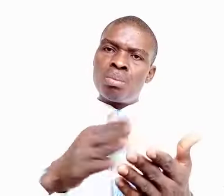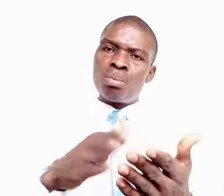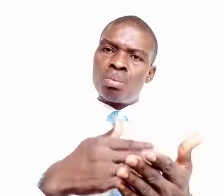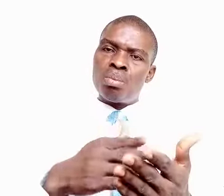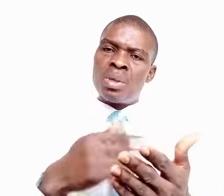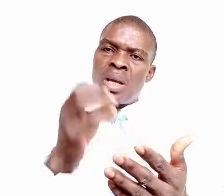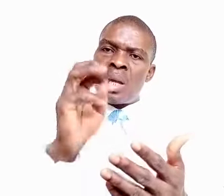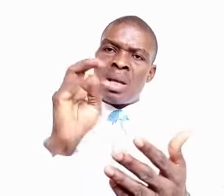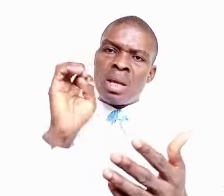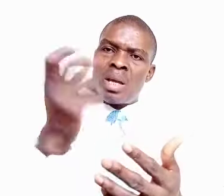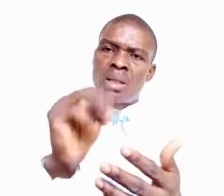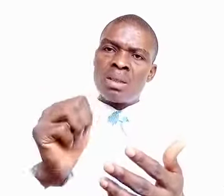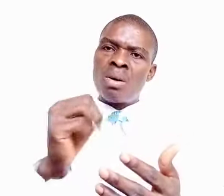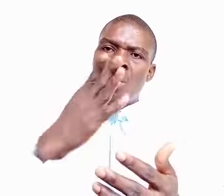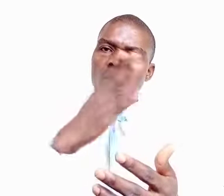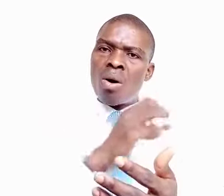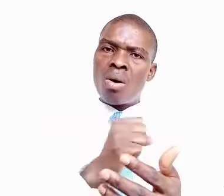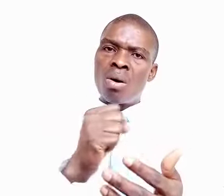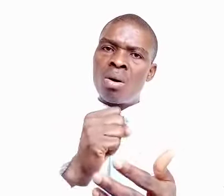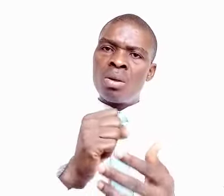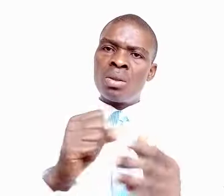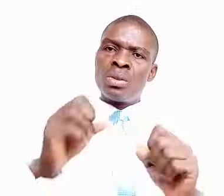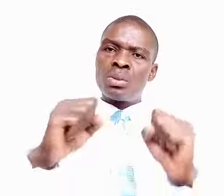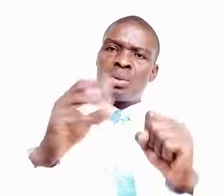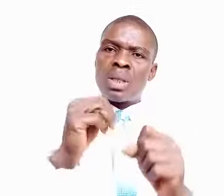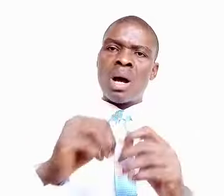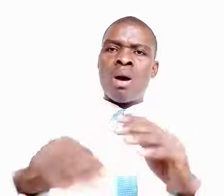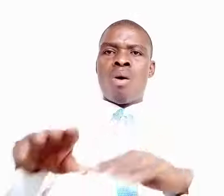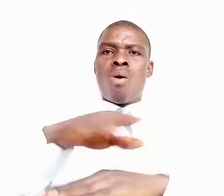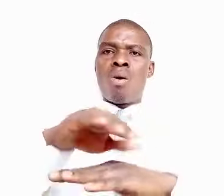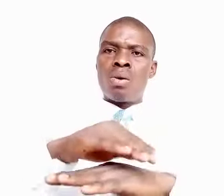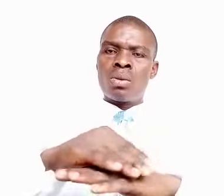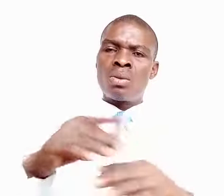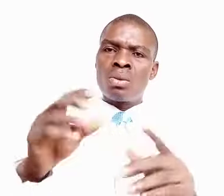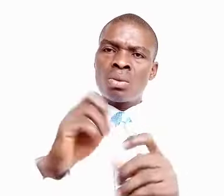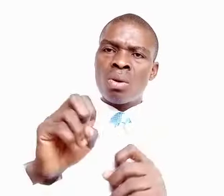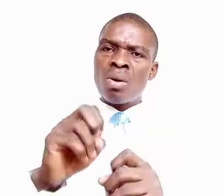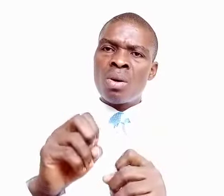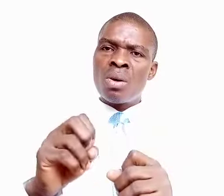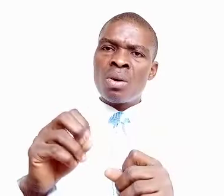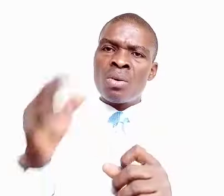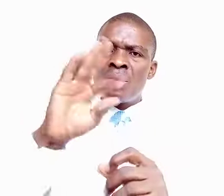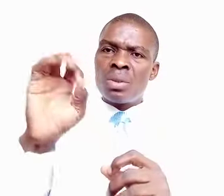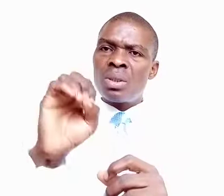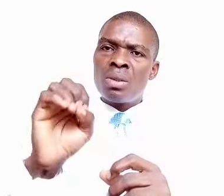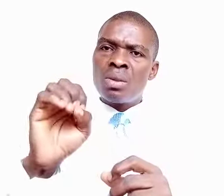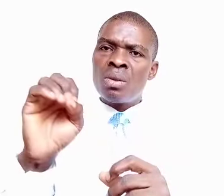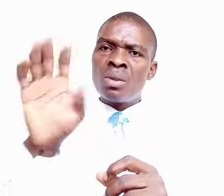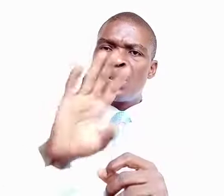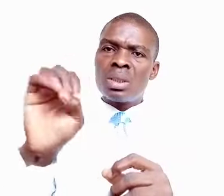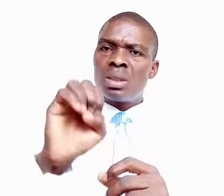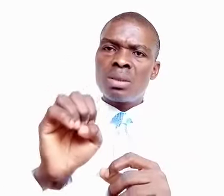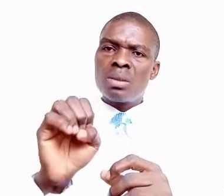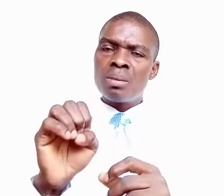hiss, boss, spotter, honk, thud, sizzle, fizzle,